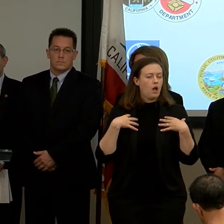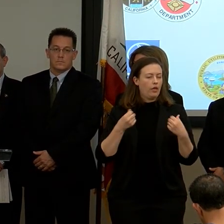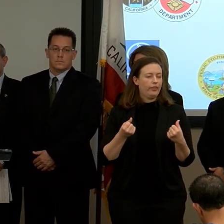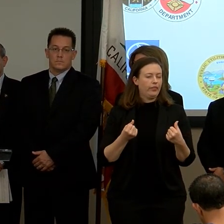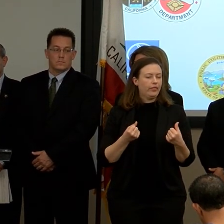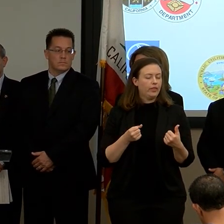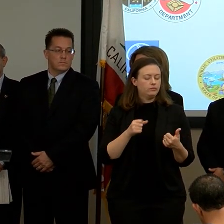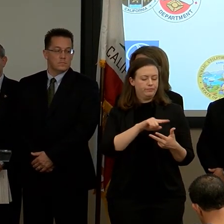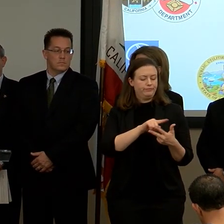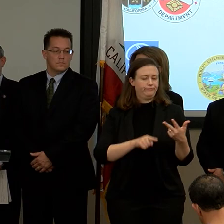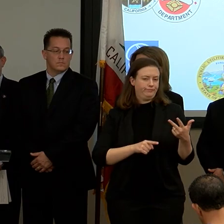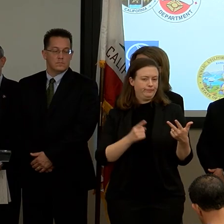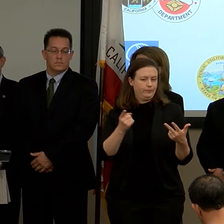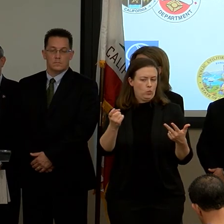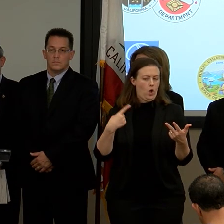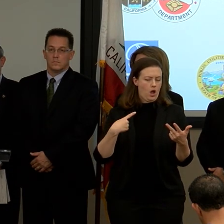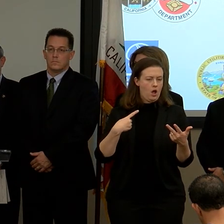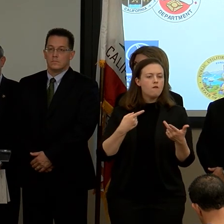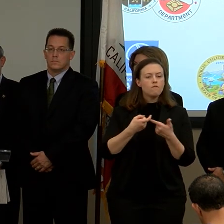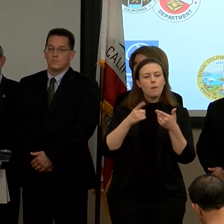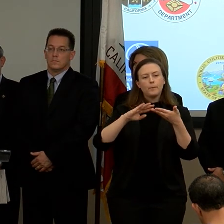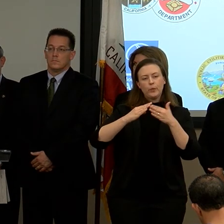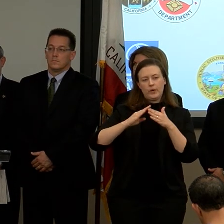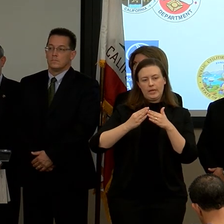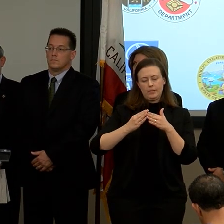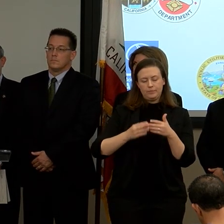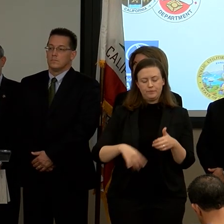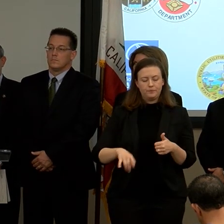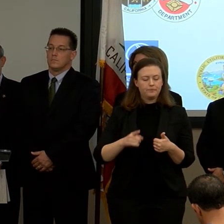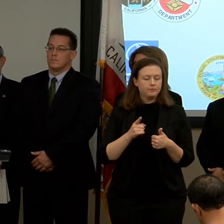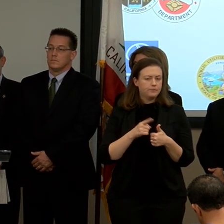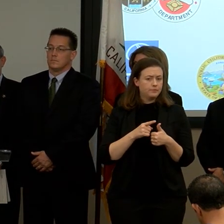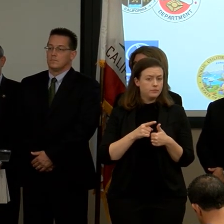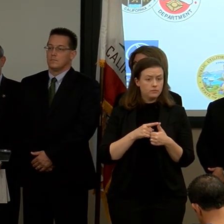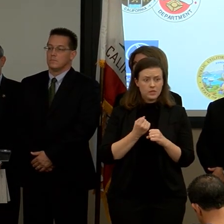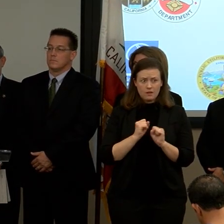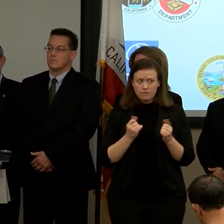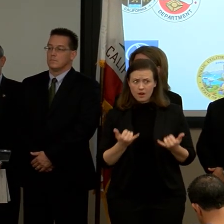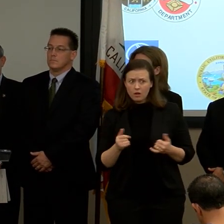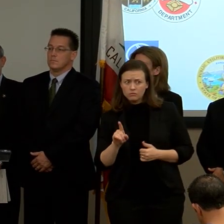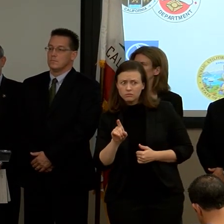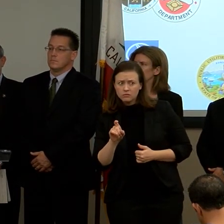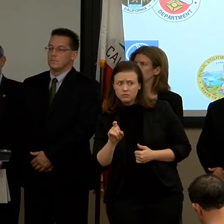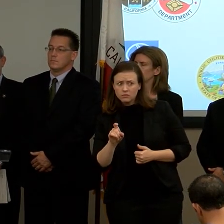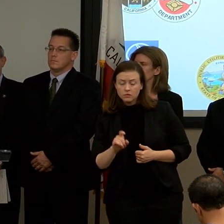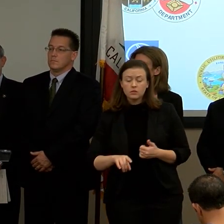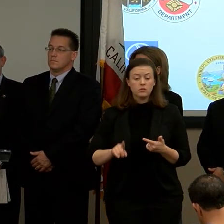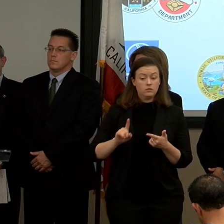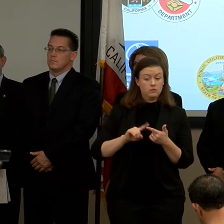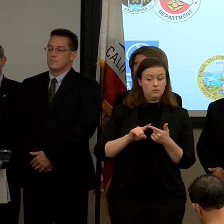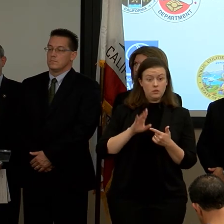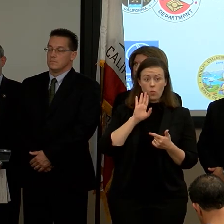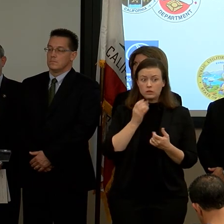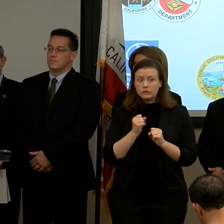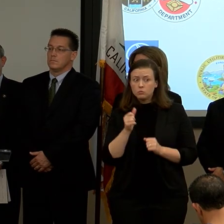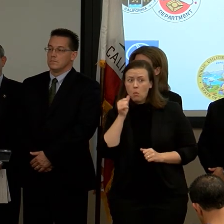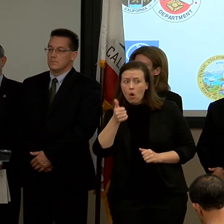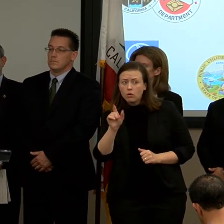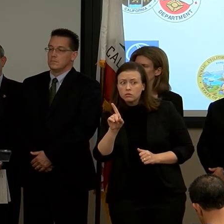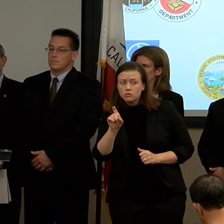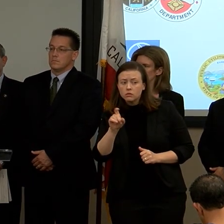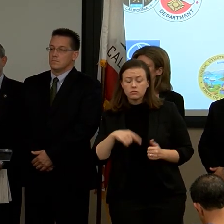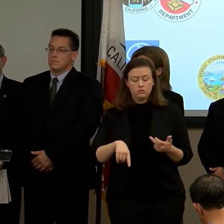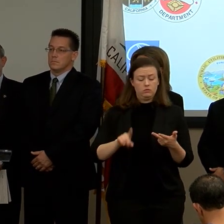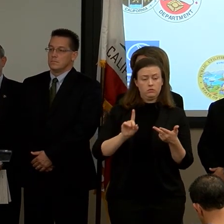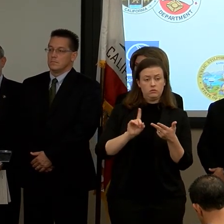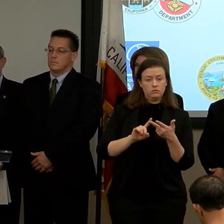important questions that members of the community may have. One is it safe now? Another is, will it be safe tomorrow? And